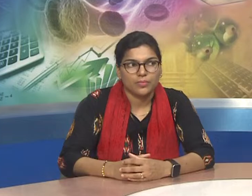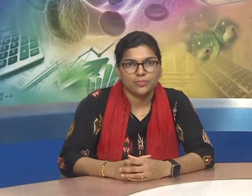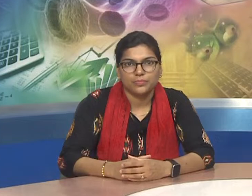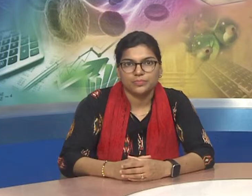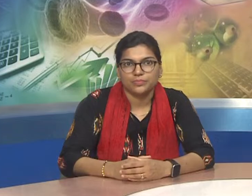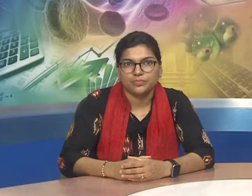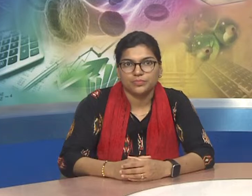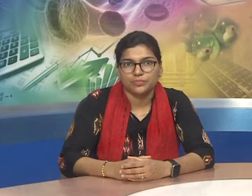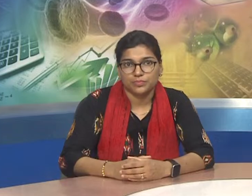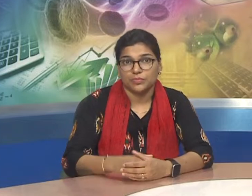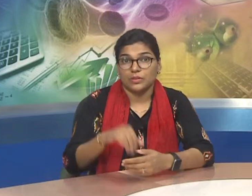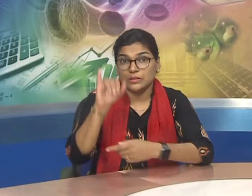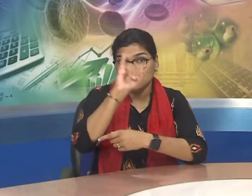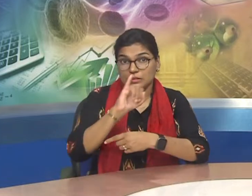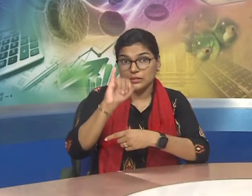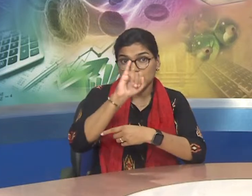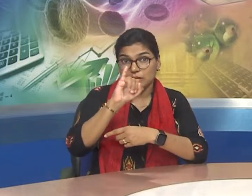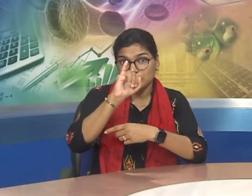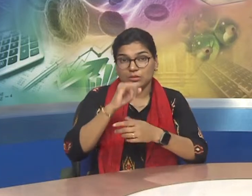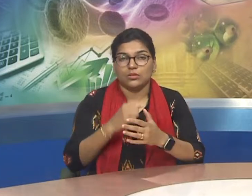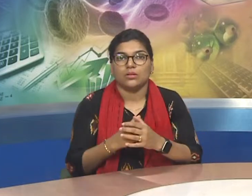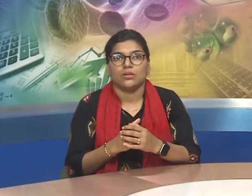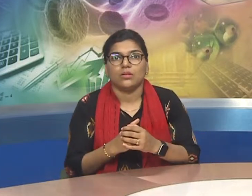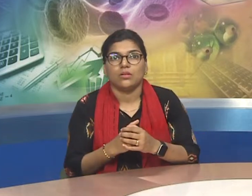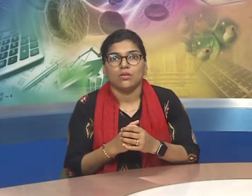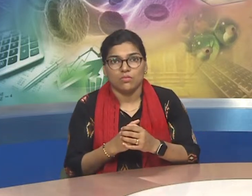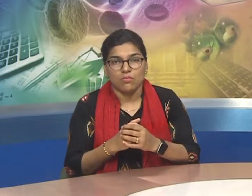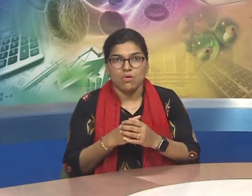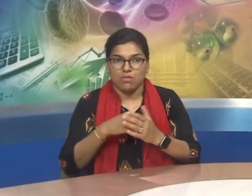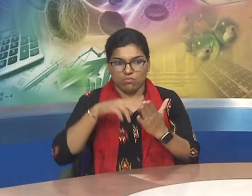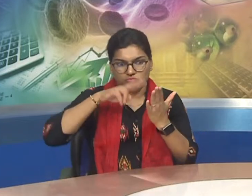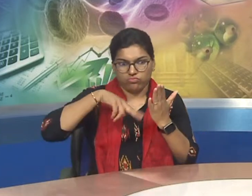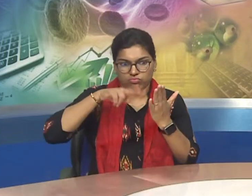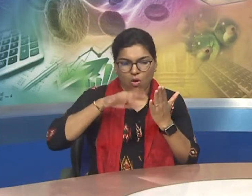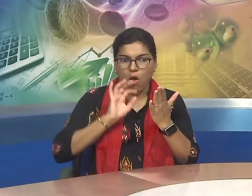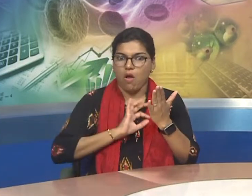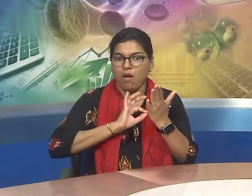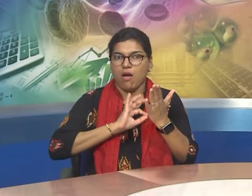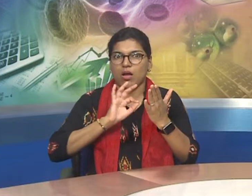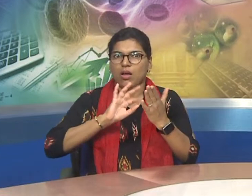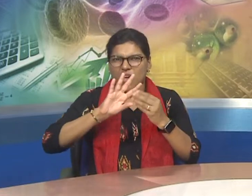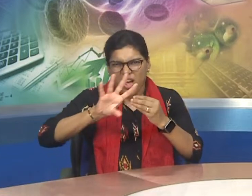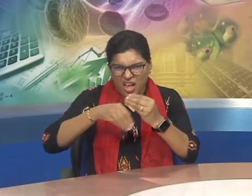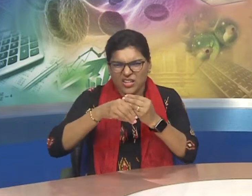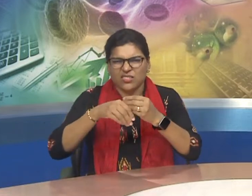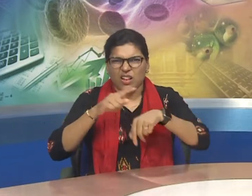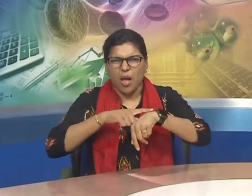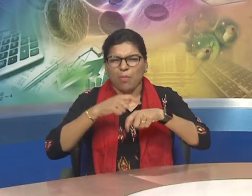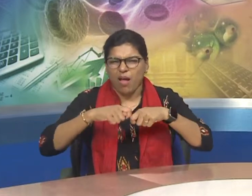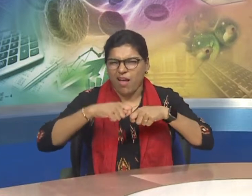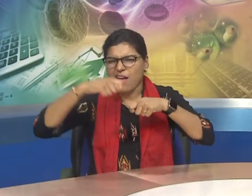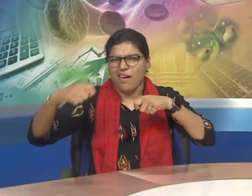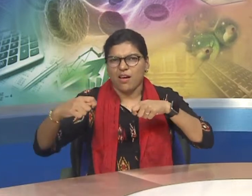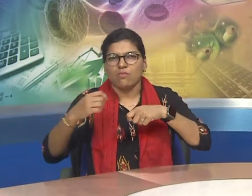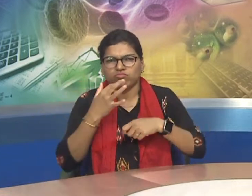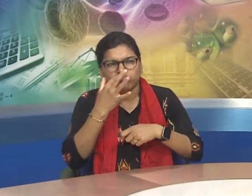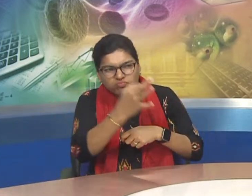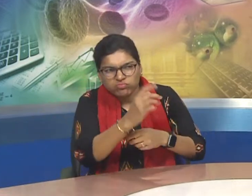content. And the sixth point is extended procurement, which